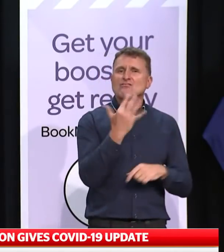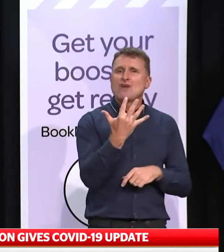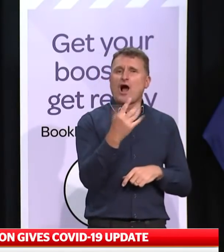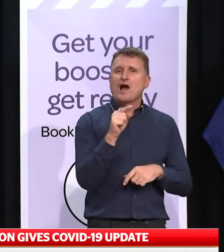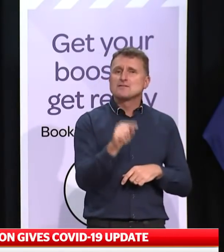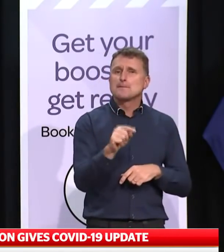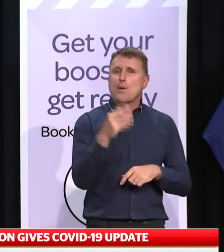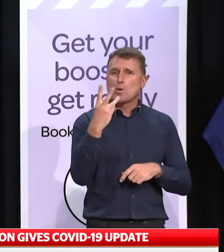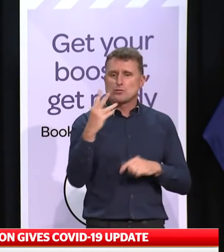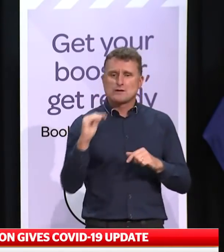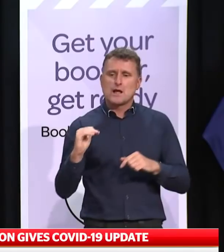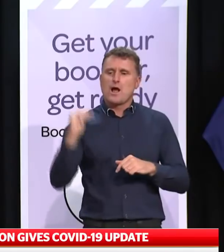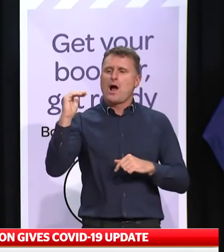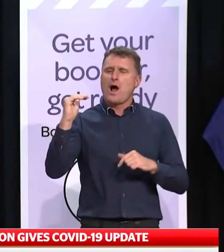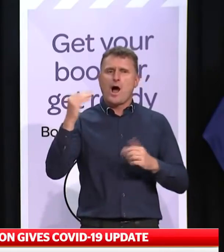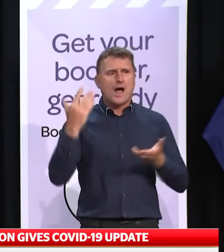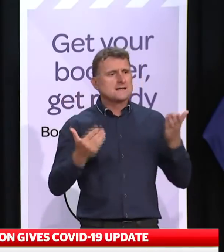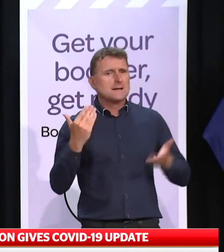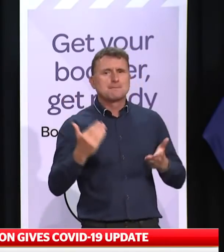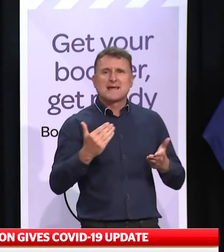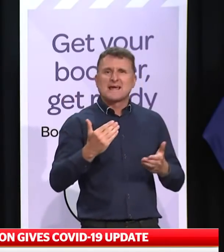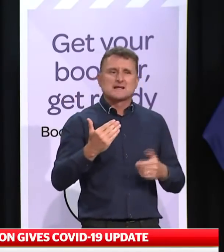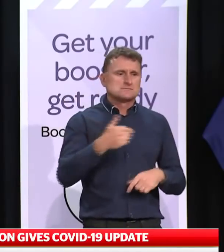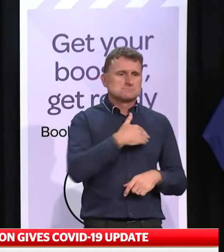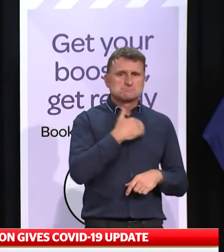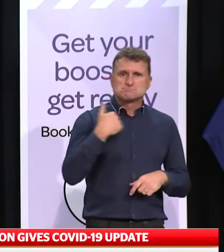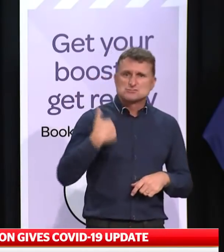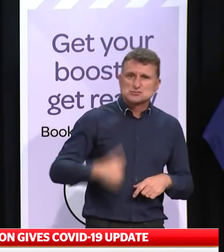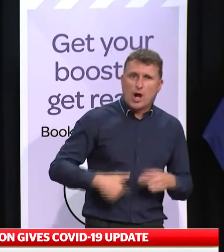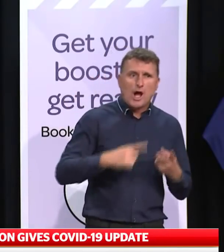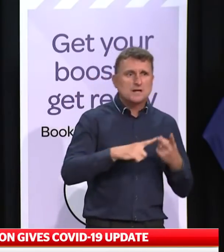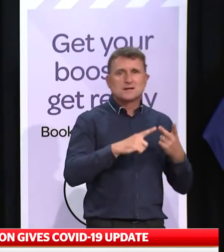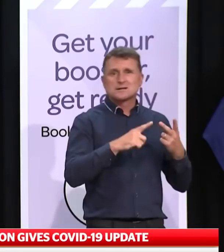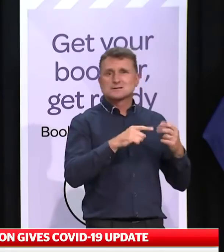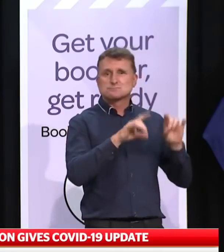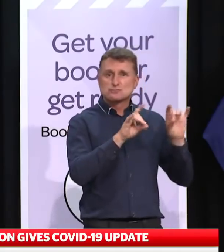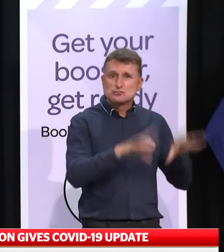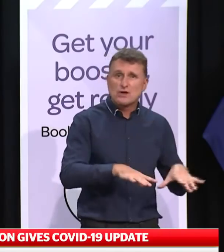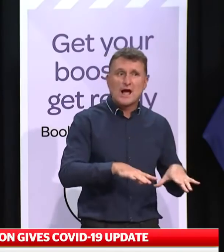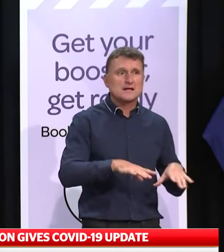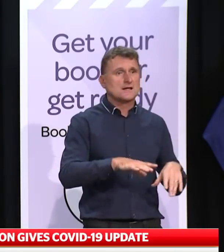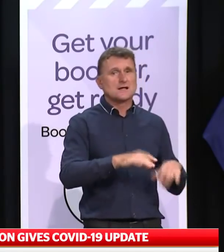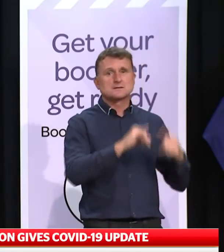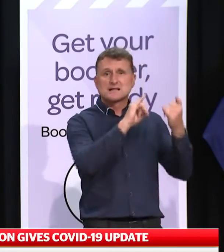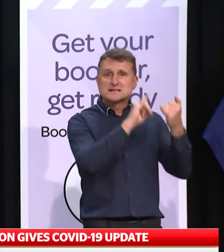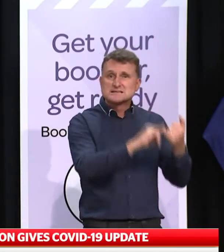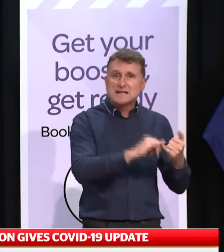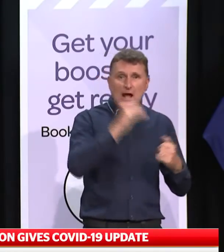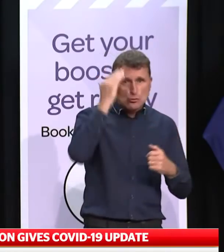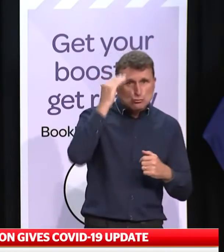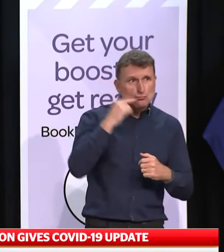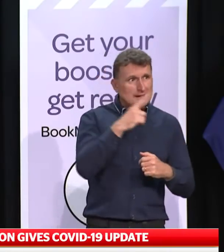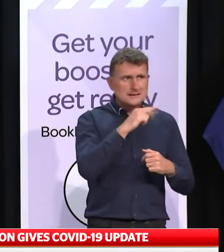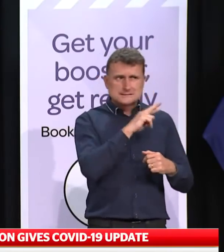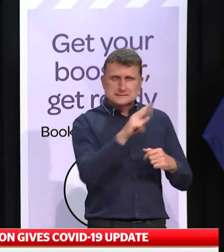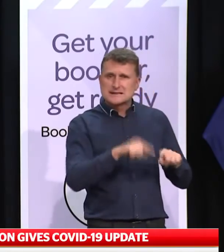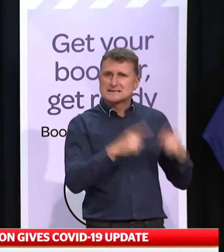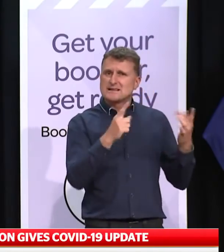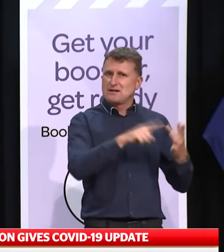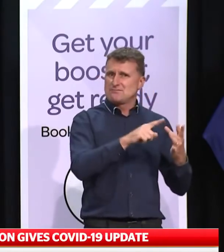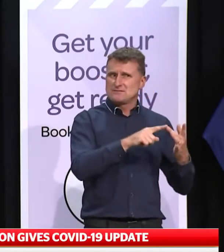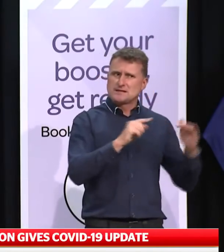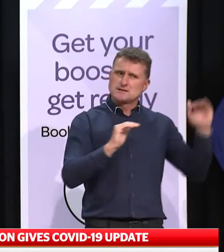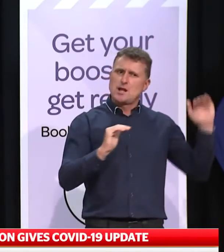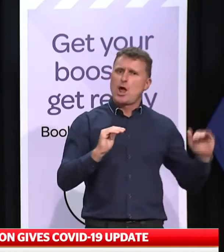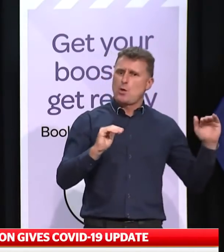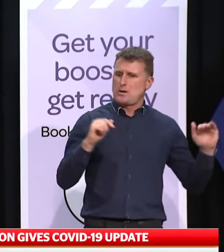than China, Australia, Japan and South Korea. Yeah, and I mean, obviously for all New Zealanders, the rising cost of living is a concern.